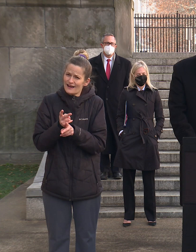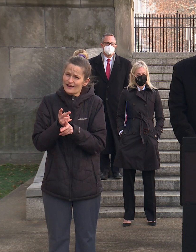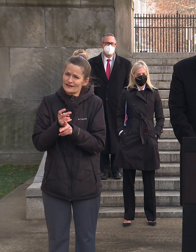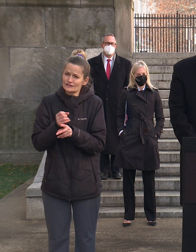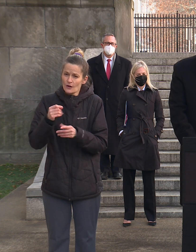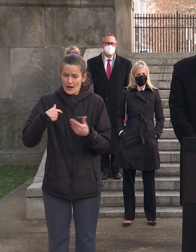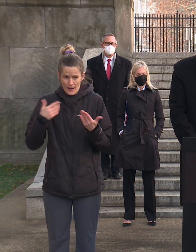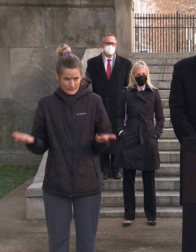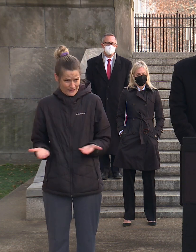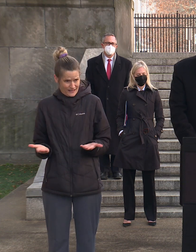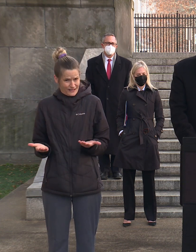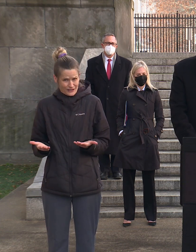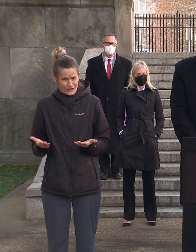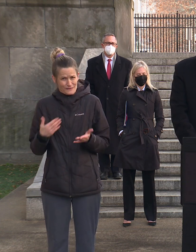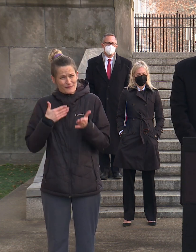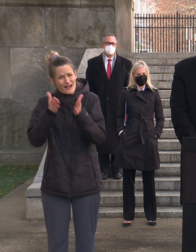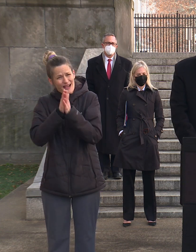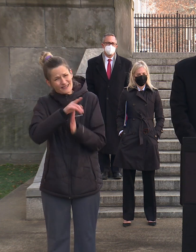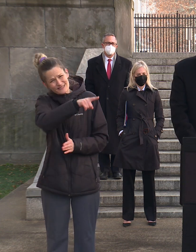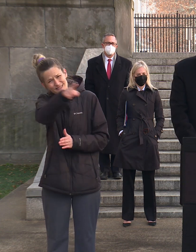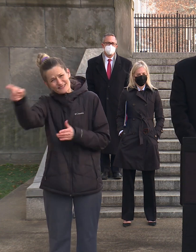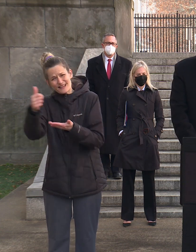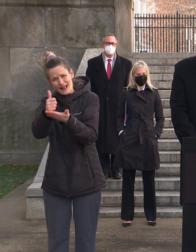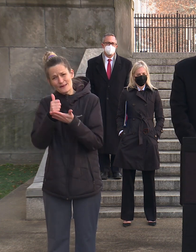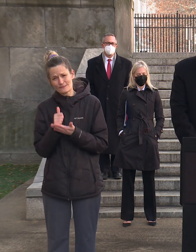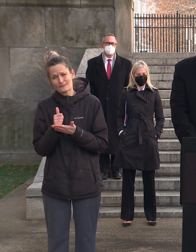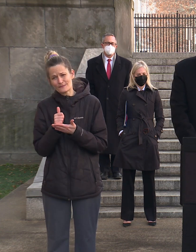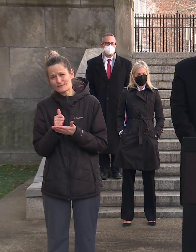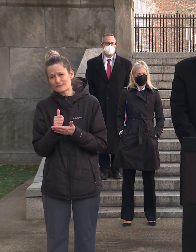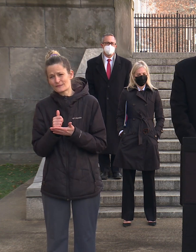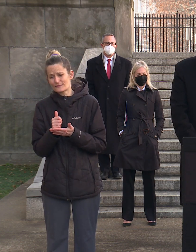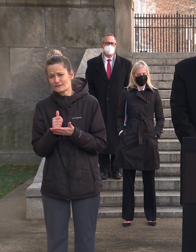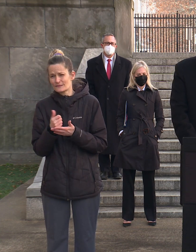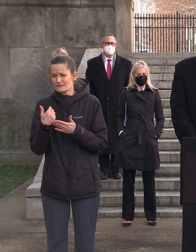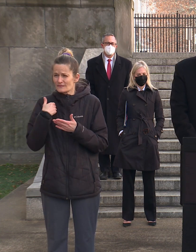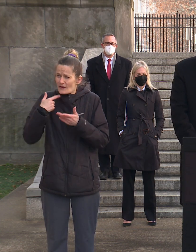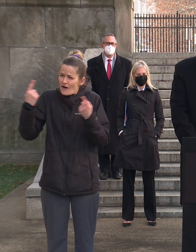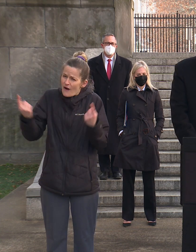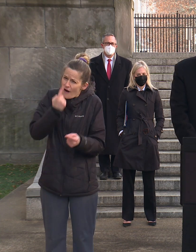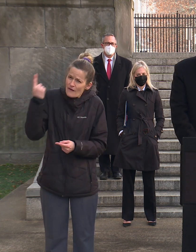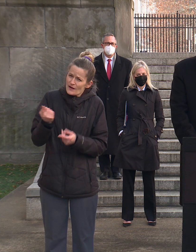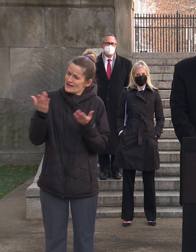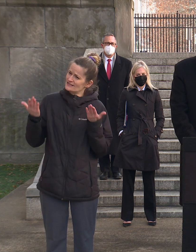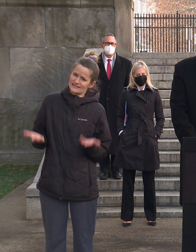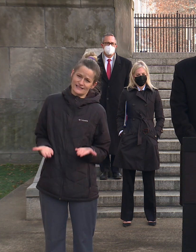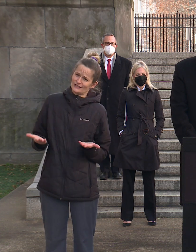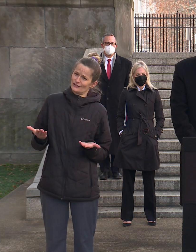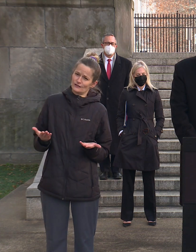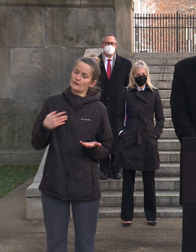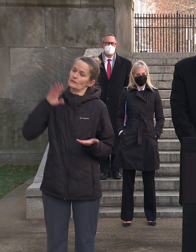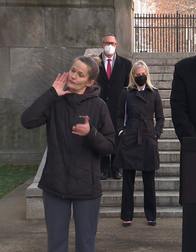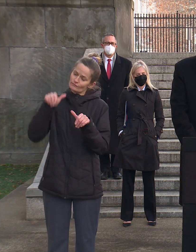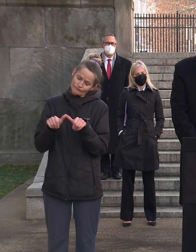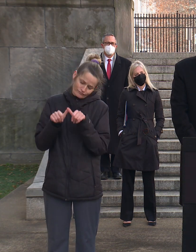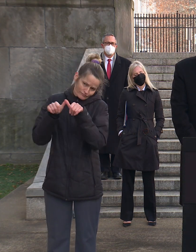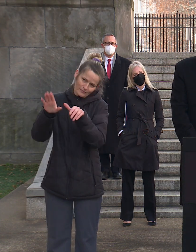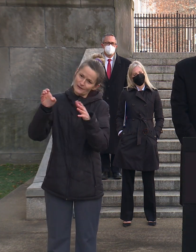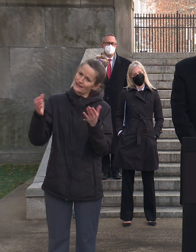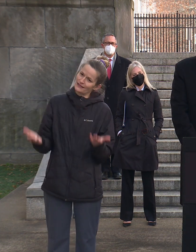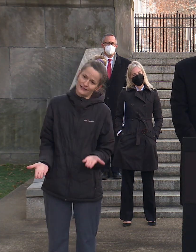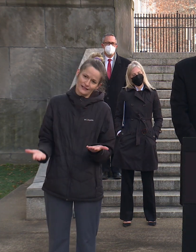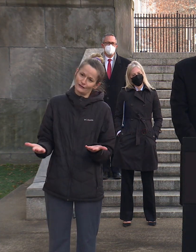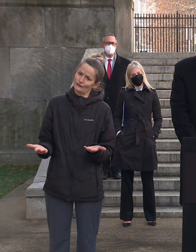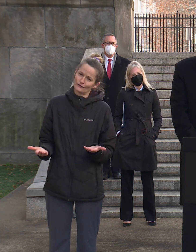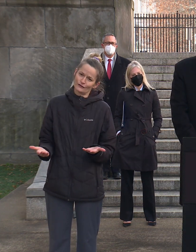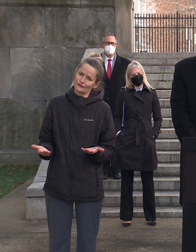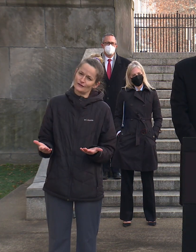your help. We have always been here and will continue to be here to care for you and your loved ones. It's